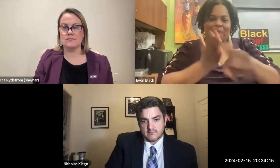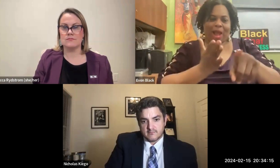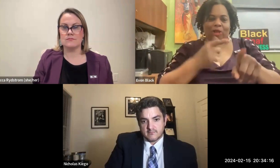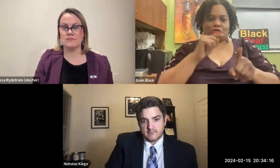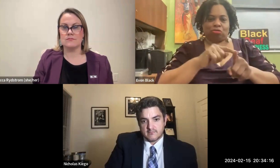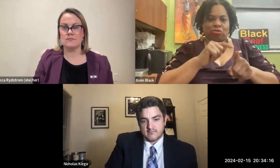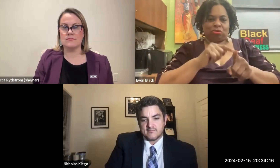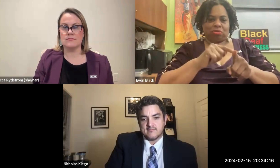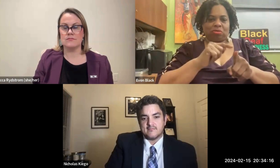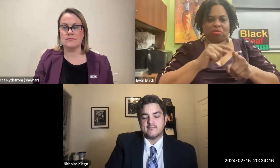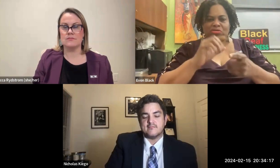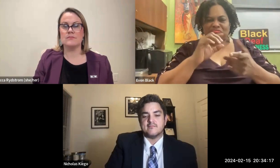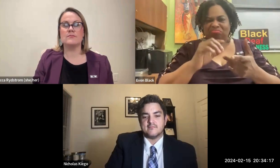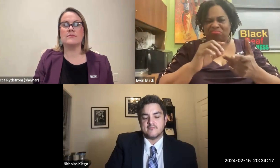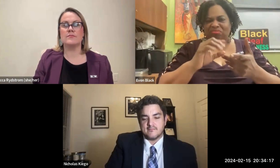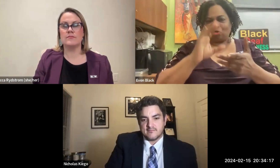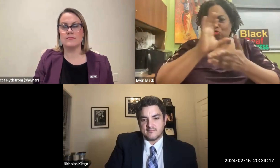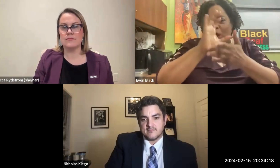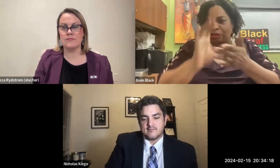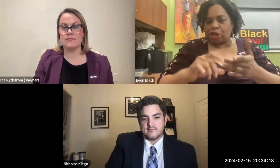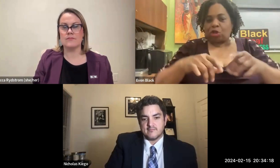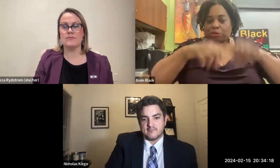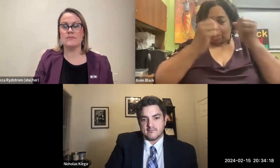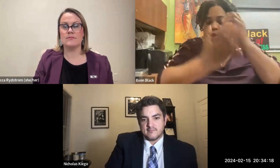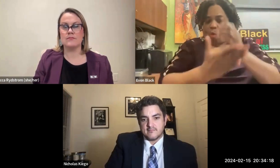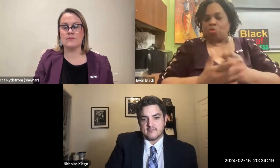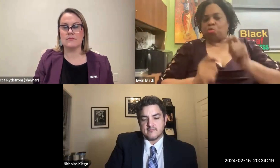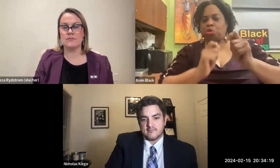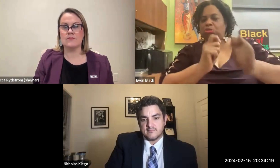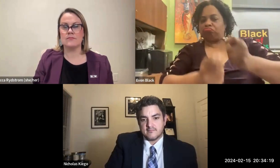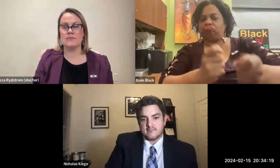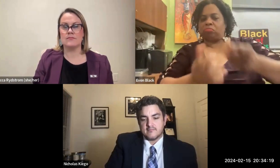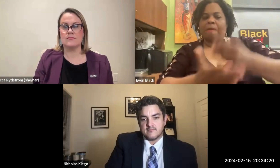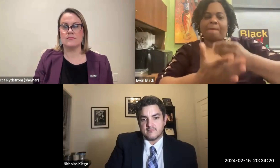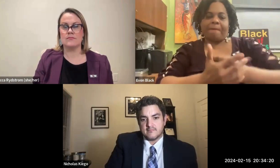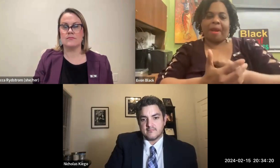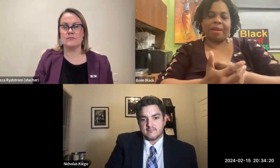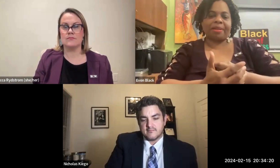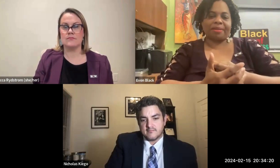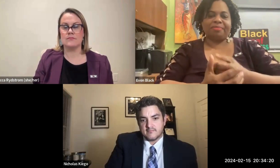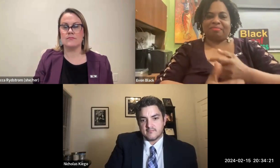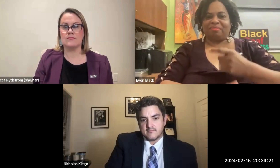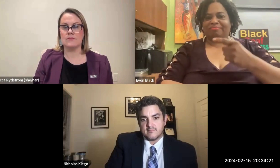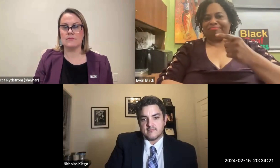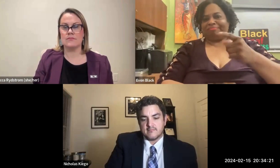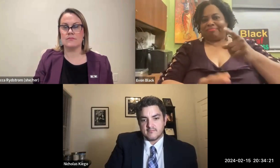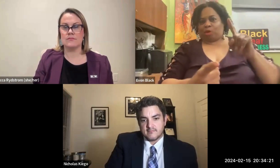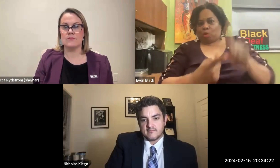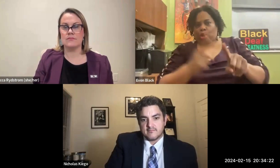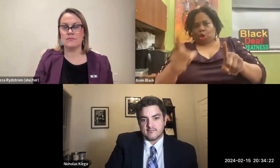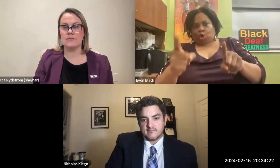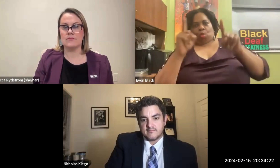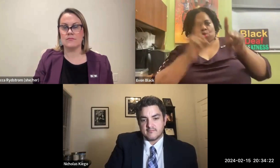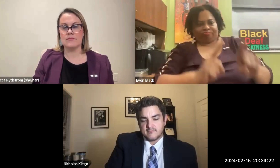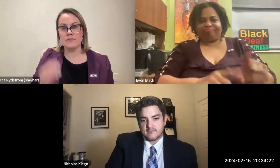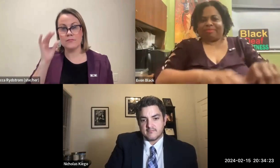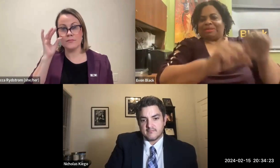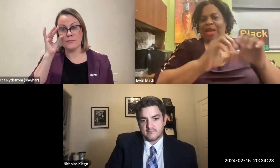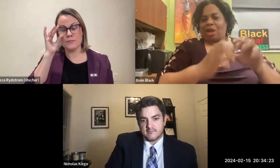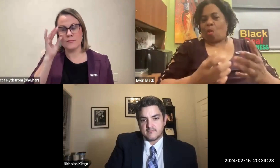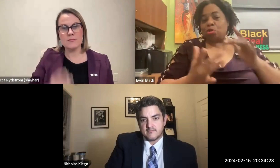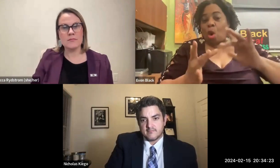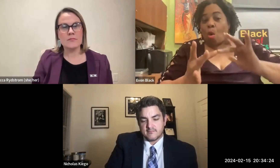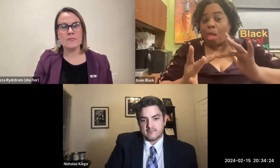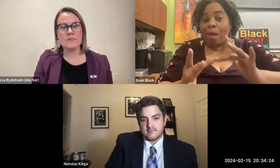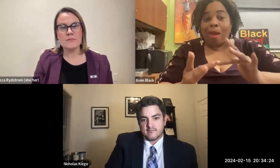taking courses in Black Deaf Studies as a minor. So there is criteria, and if people take those courses,